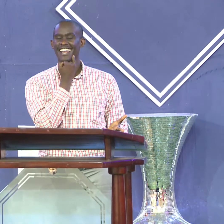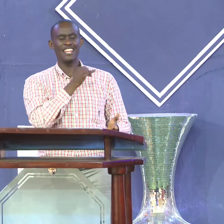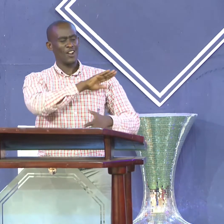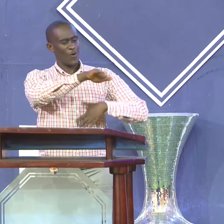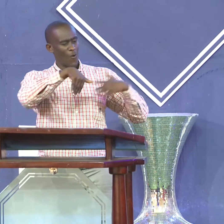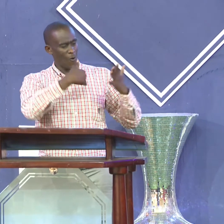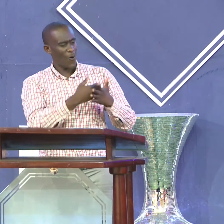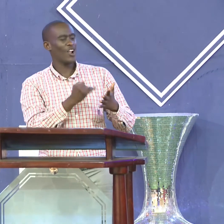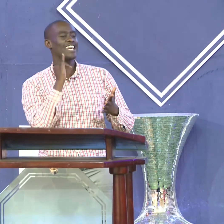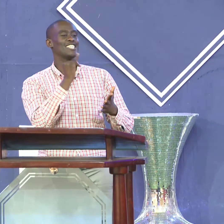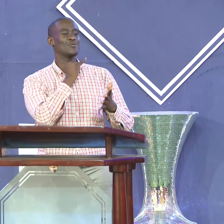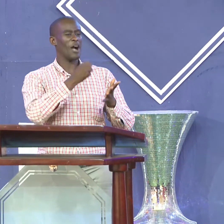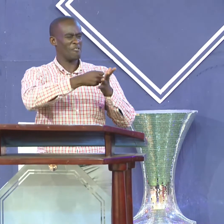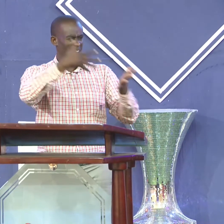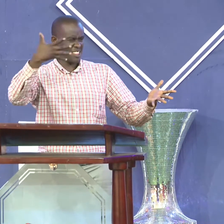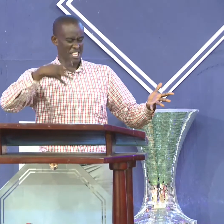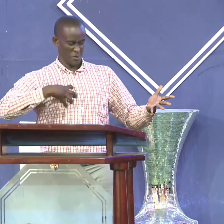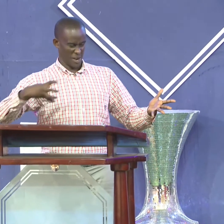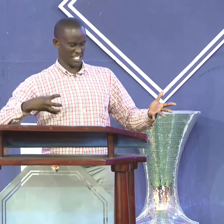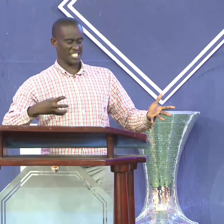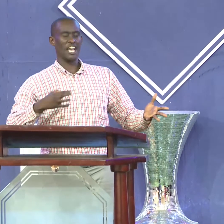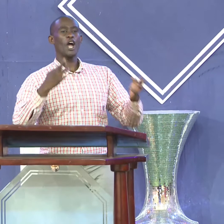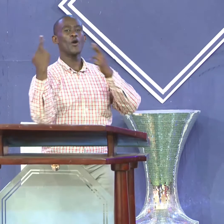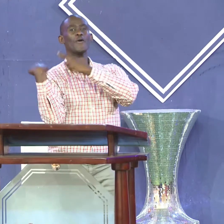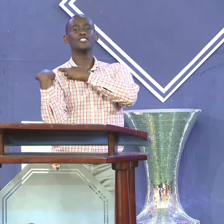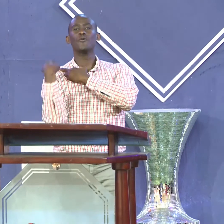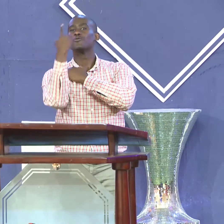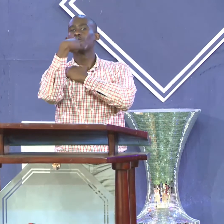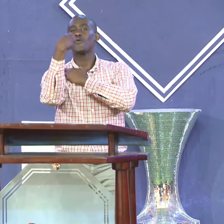Israel. And every treasure of Israel was in his hand.